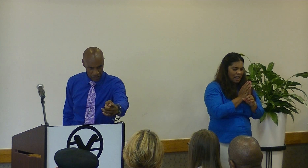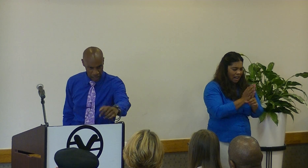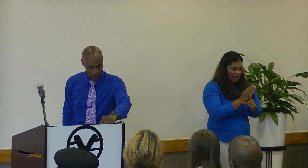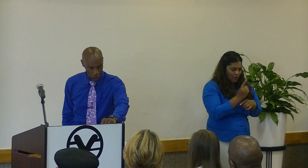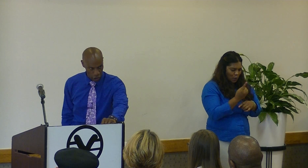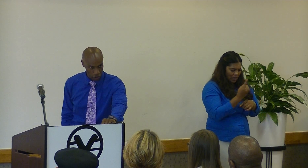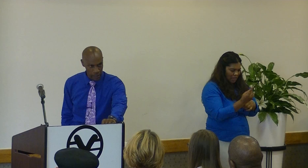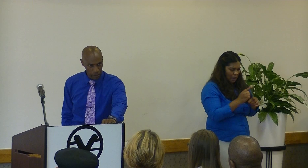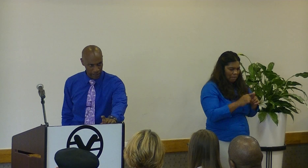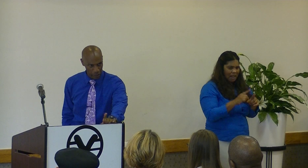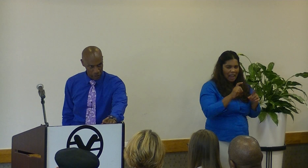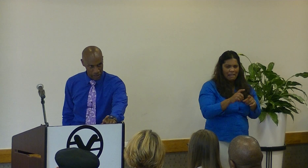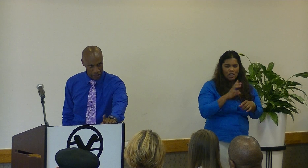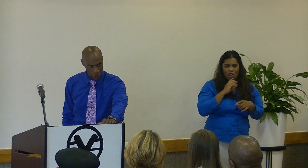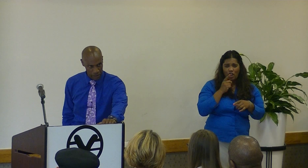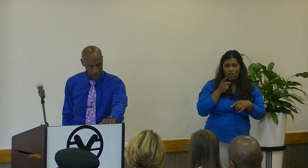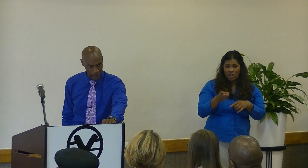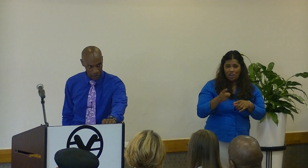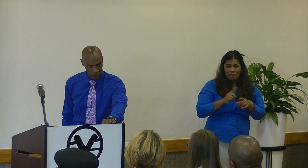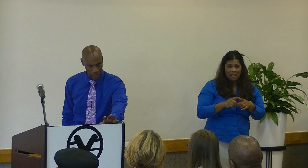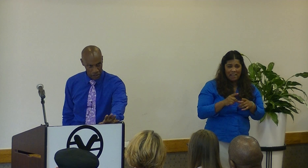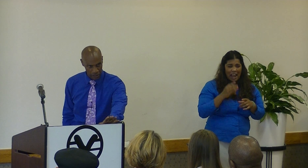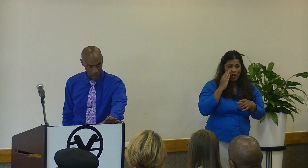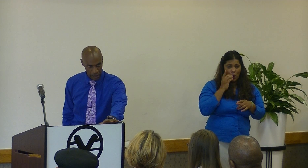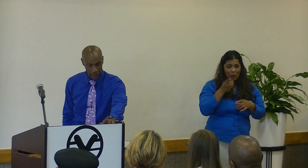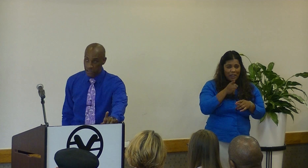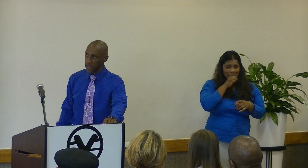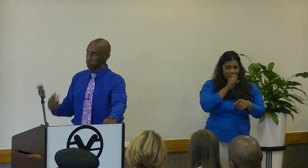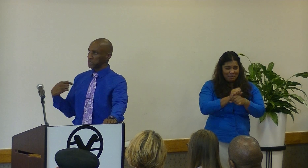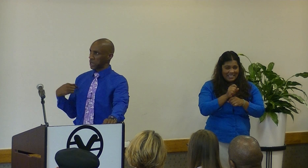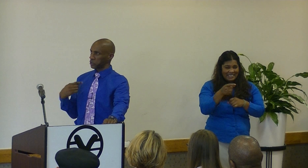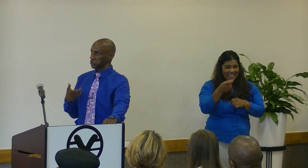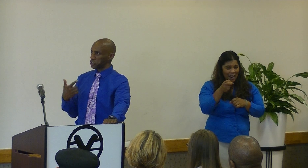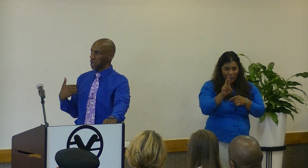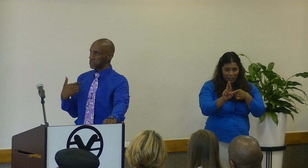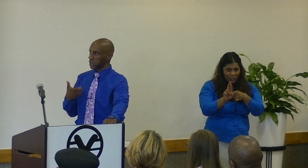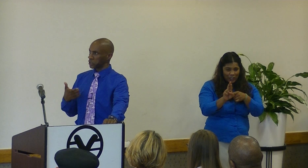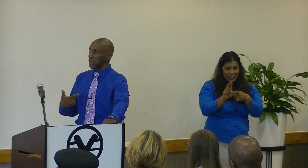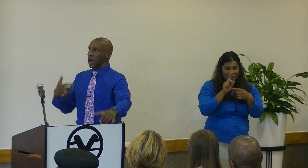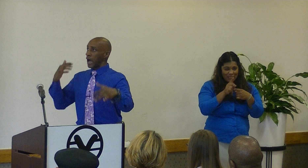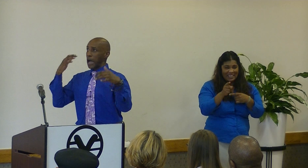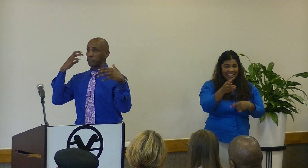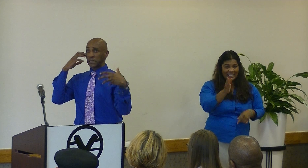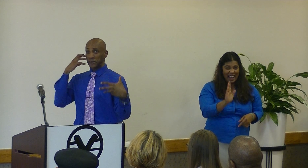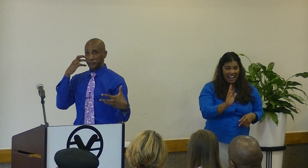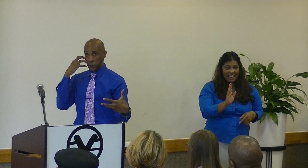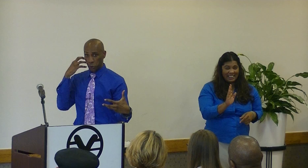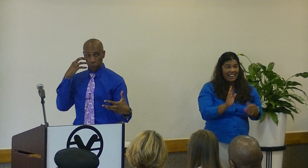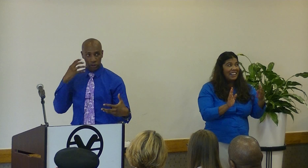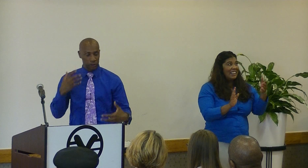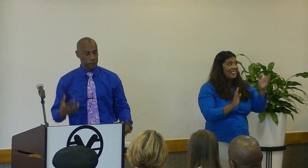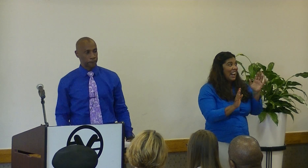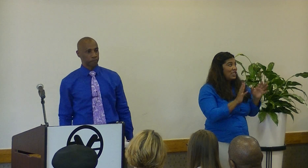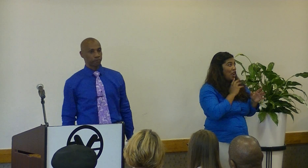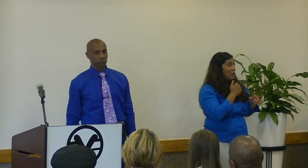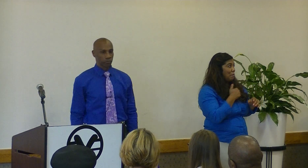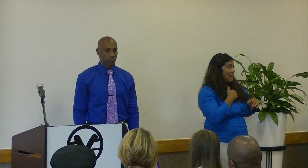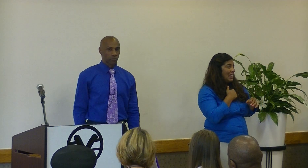but I have to talk to her, but I know it's not her that I'm talking to, it's actually God, and it's not me talking to her, it's God talking to her. I'm